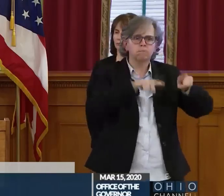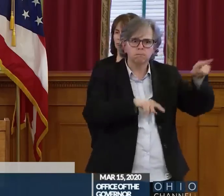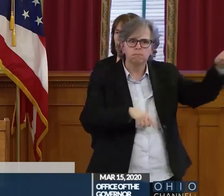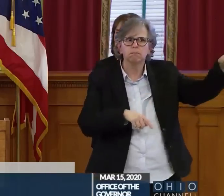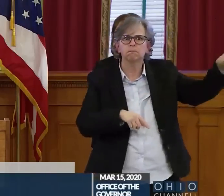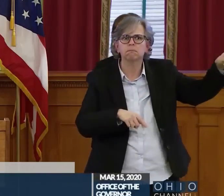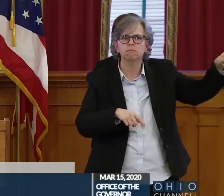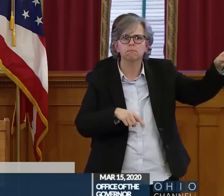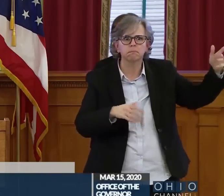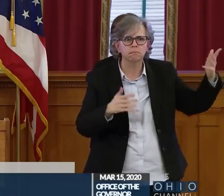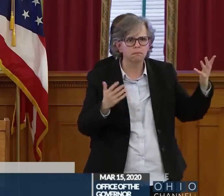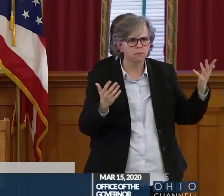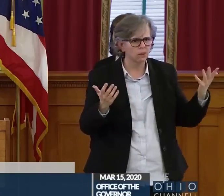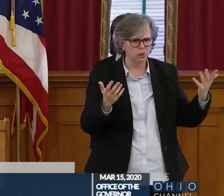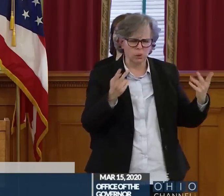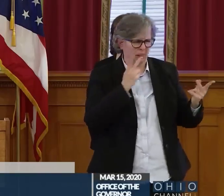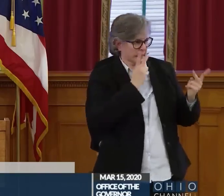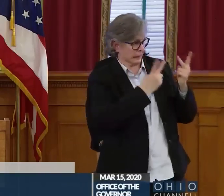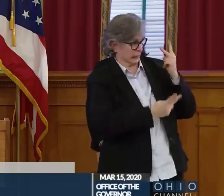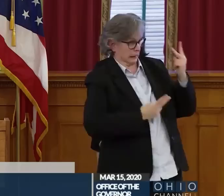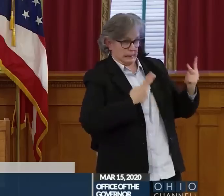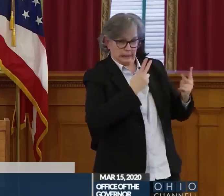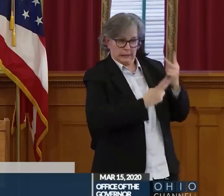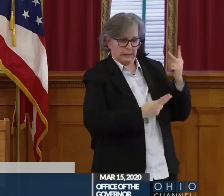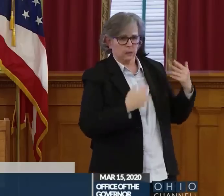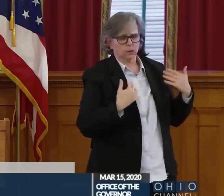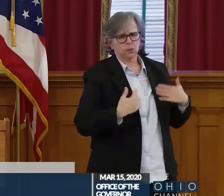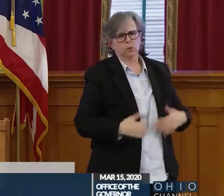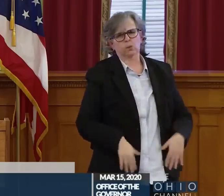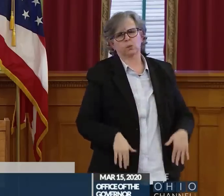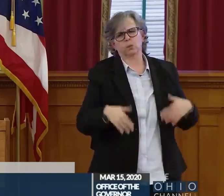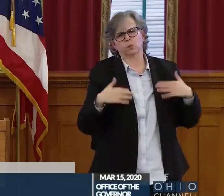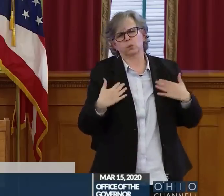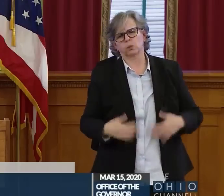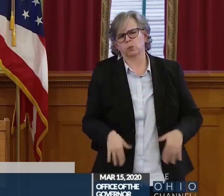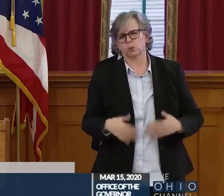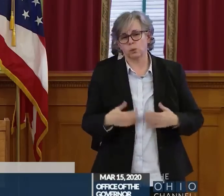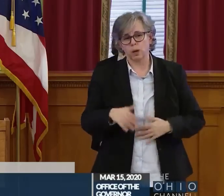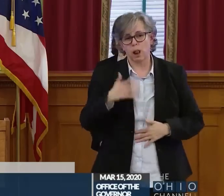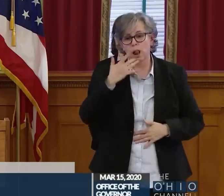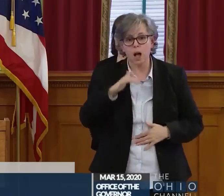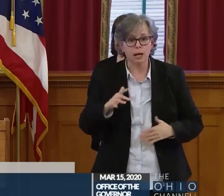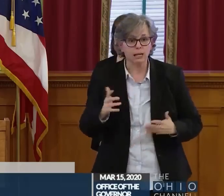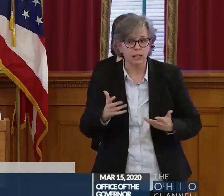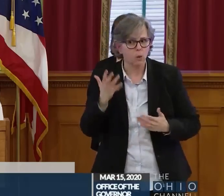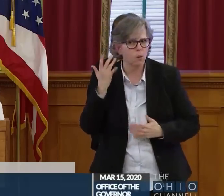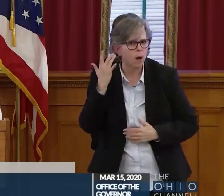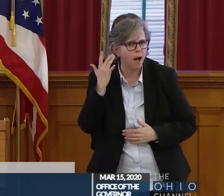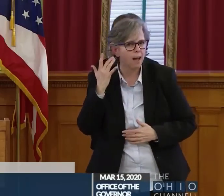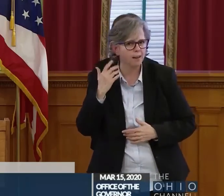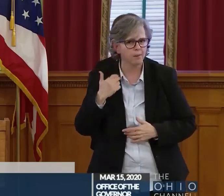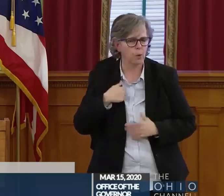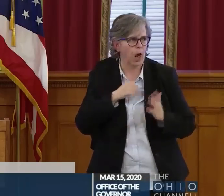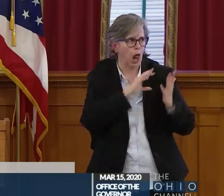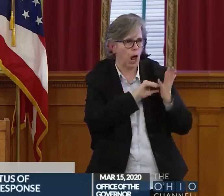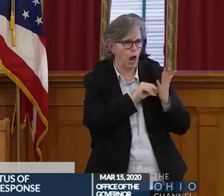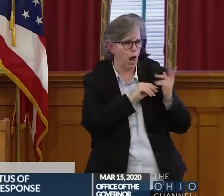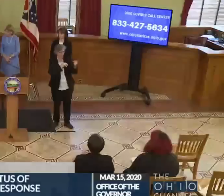we're taking. The blessing we have is that every day we do more, we are going to blunt that curve.